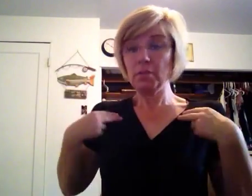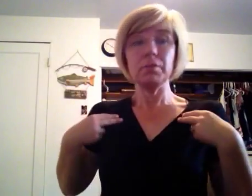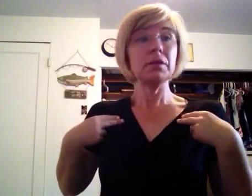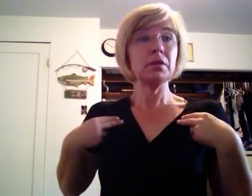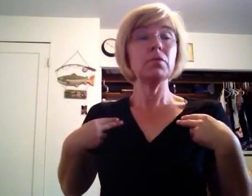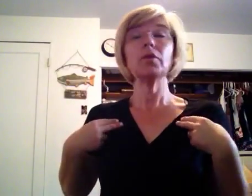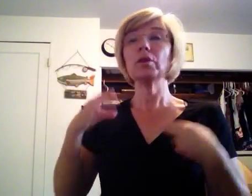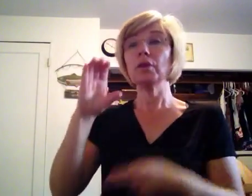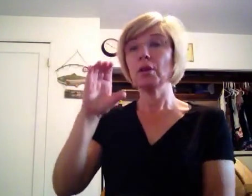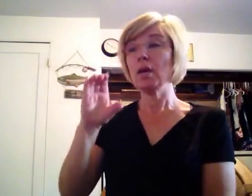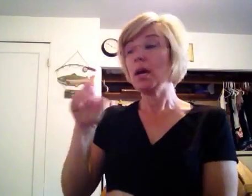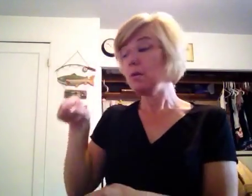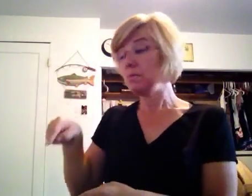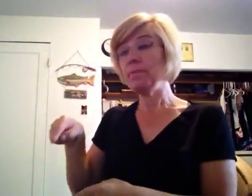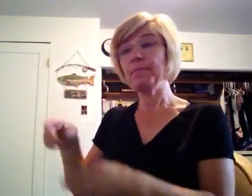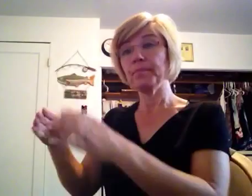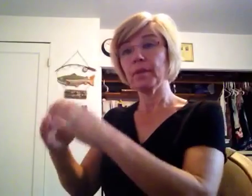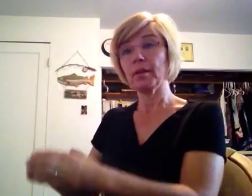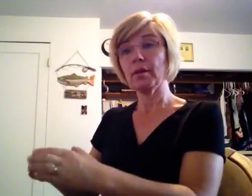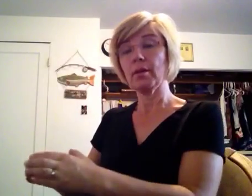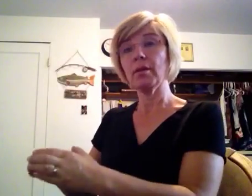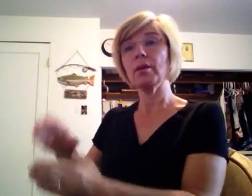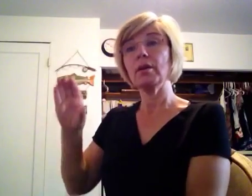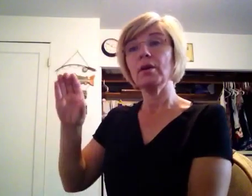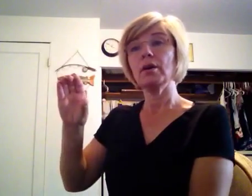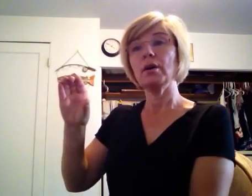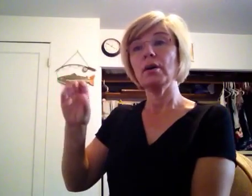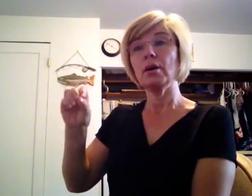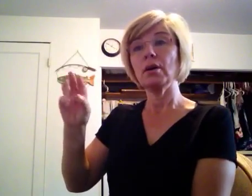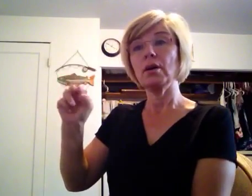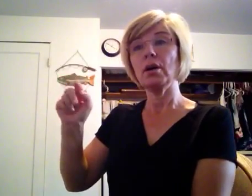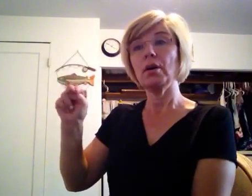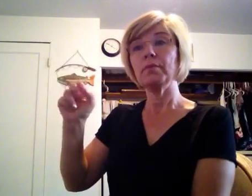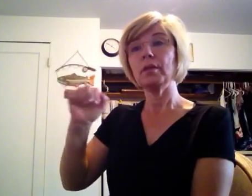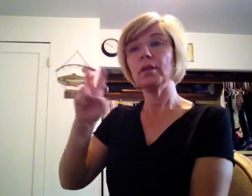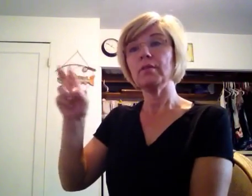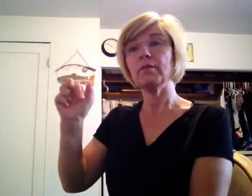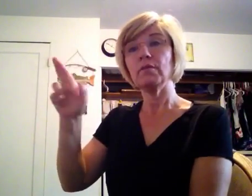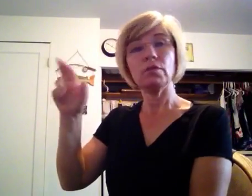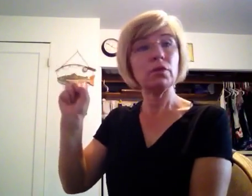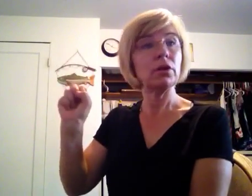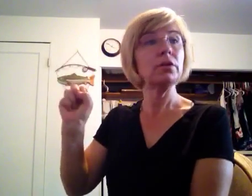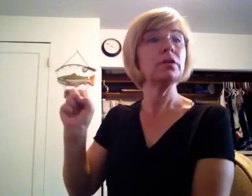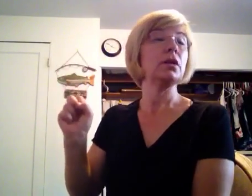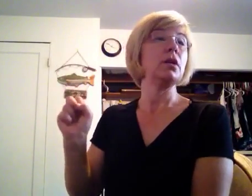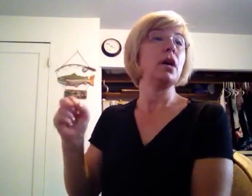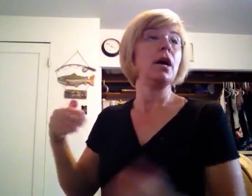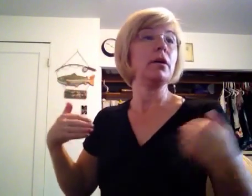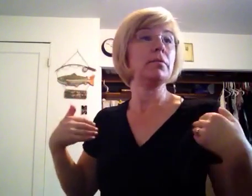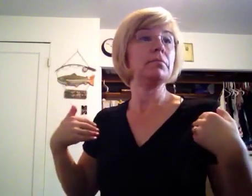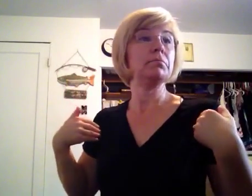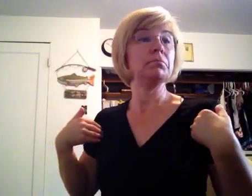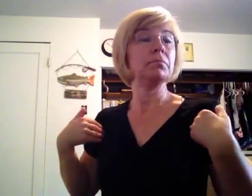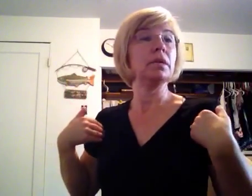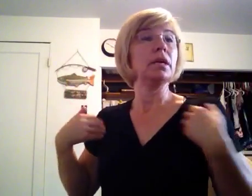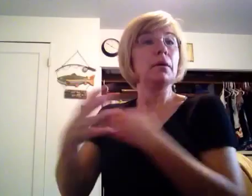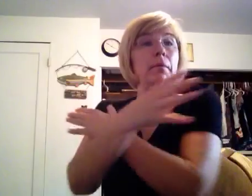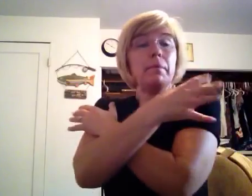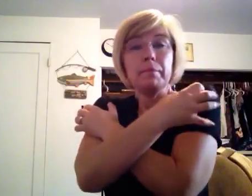eat plants and other animals. Some omnivore examples are humans, bears, raccoons, primates such as apes